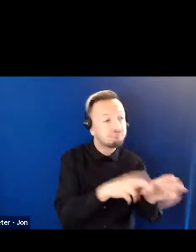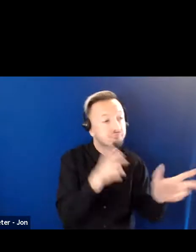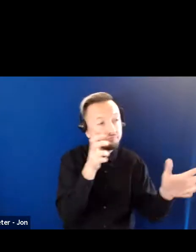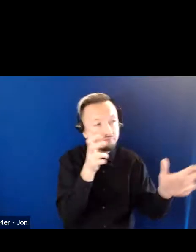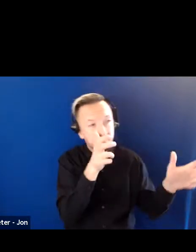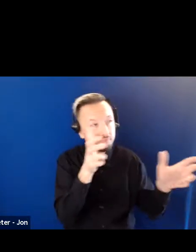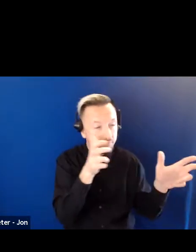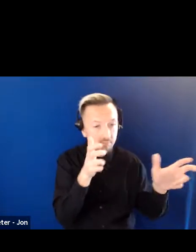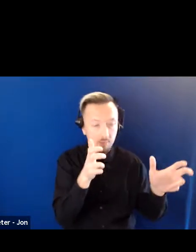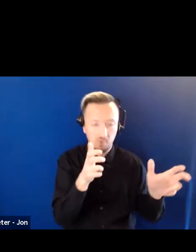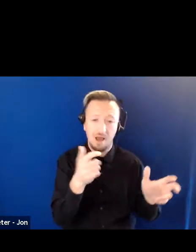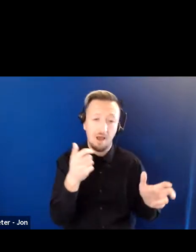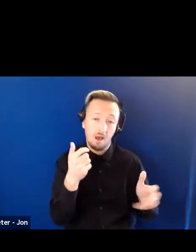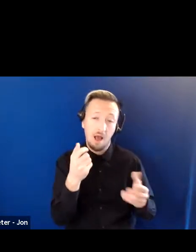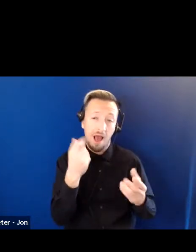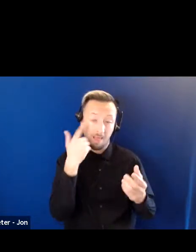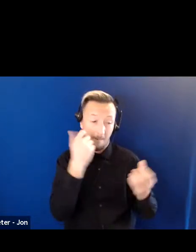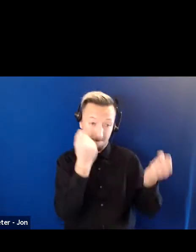to provide information